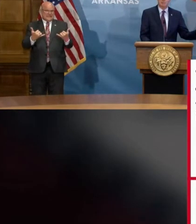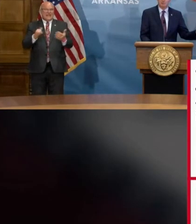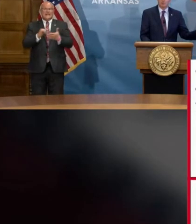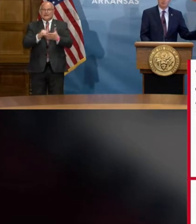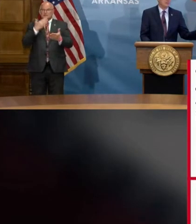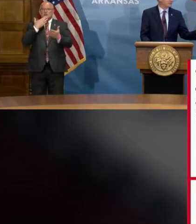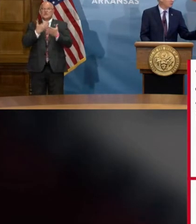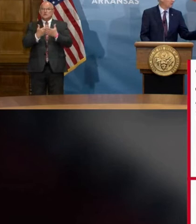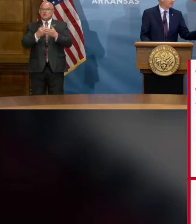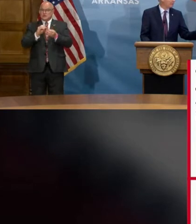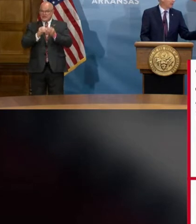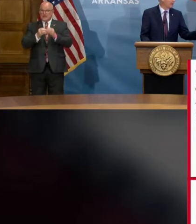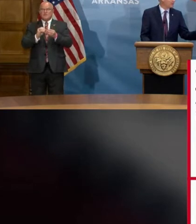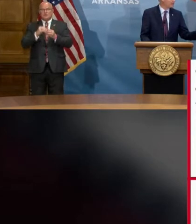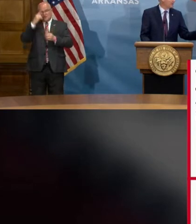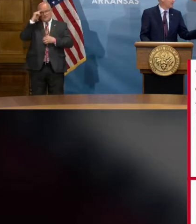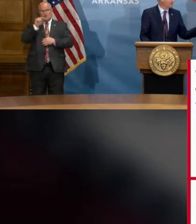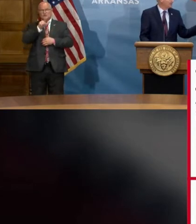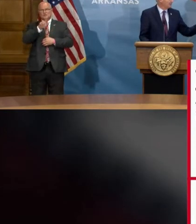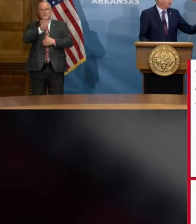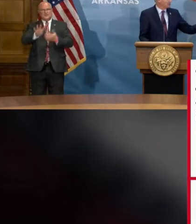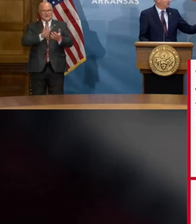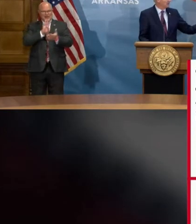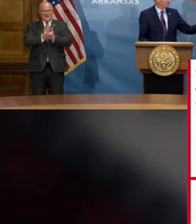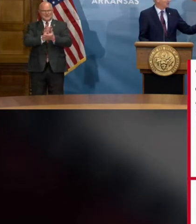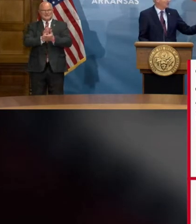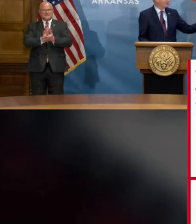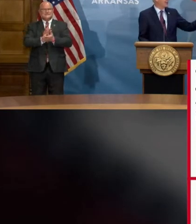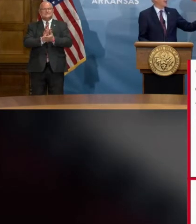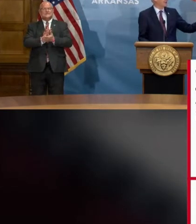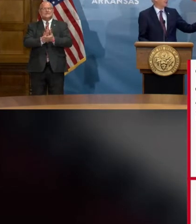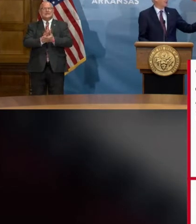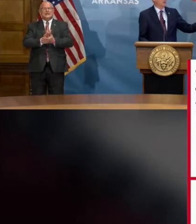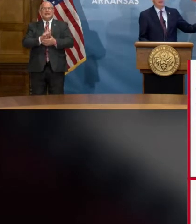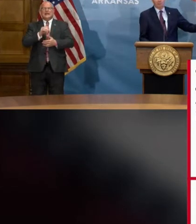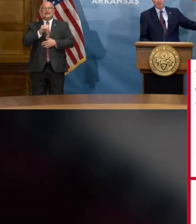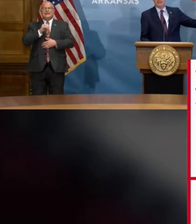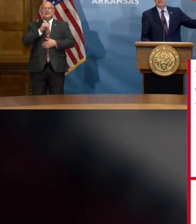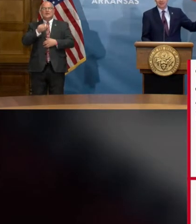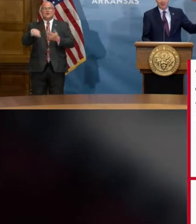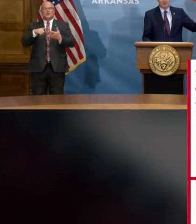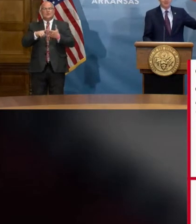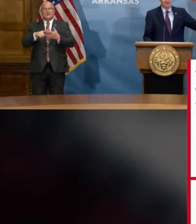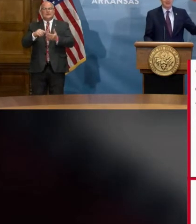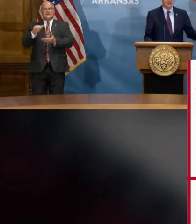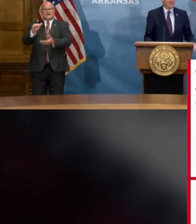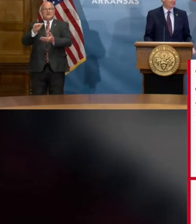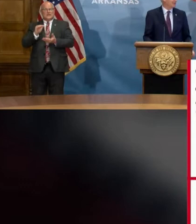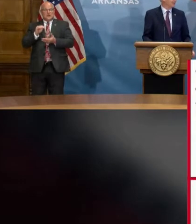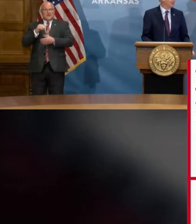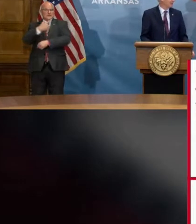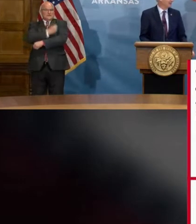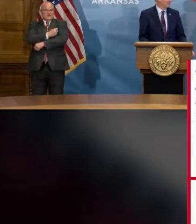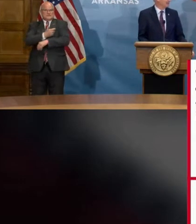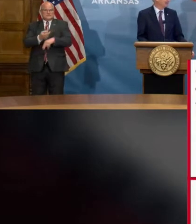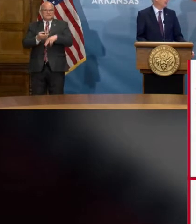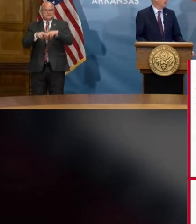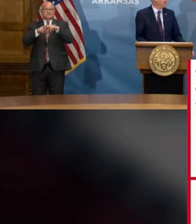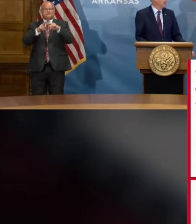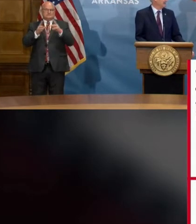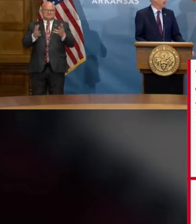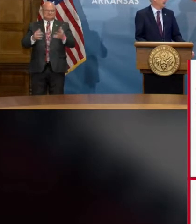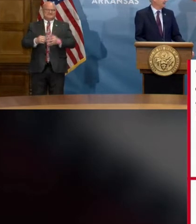is a good performance for 24 hours. The percent, of course, does not go up whenever we get the load of vaccines that come